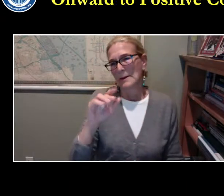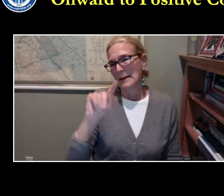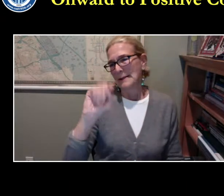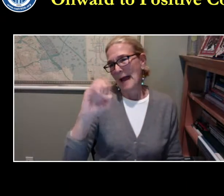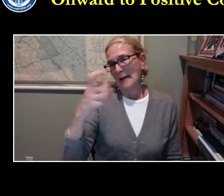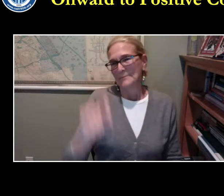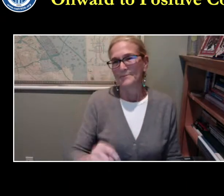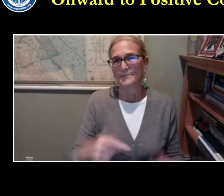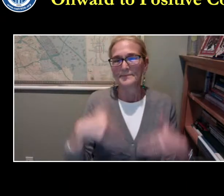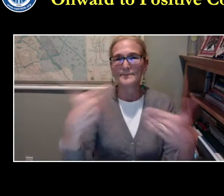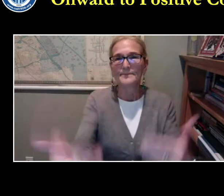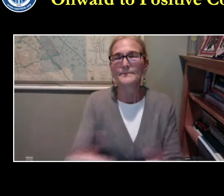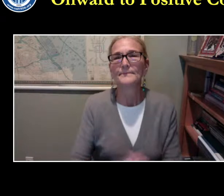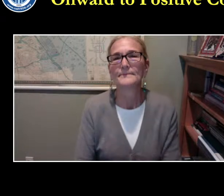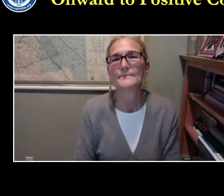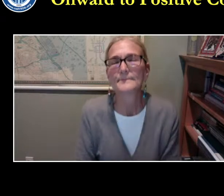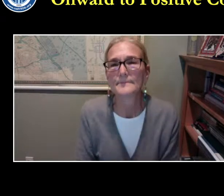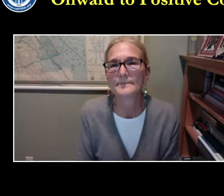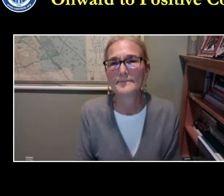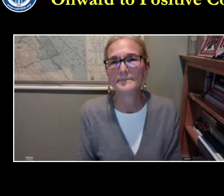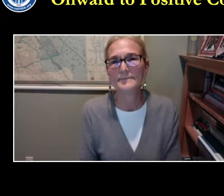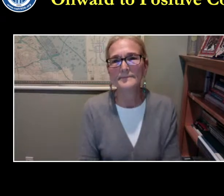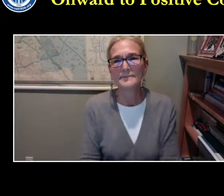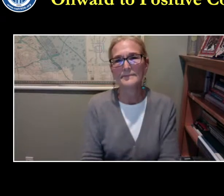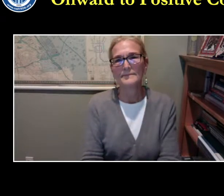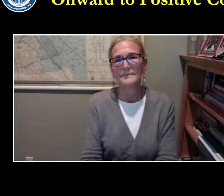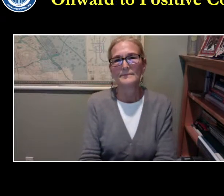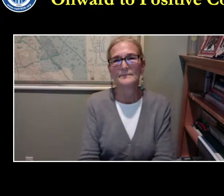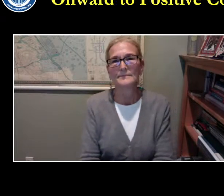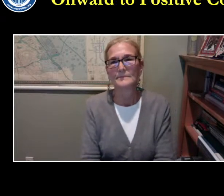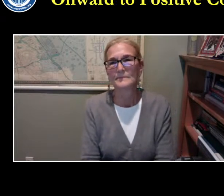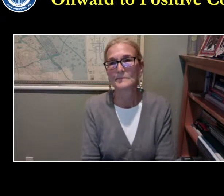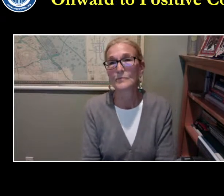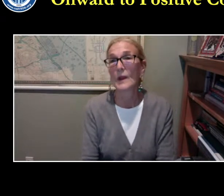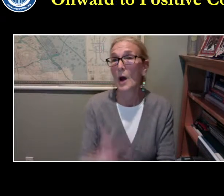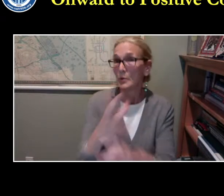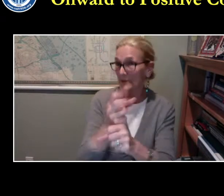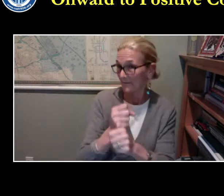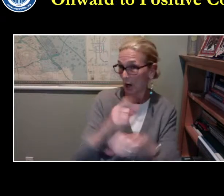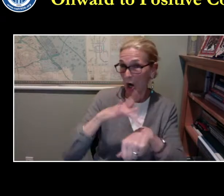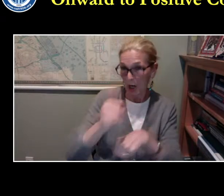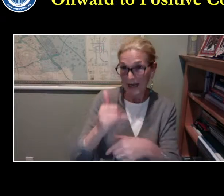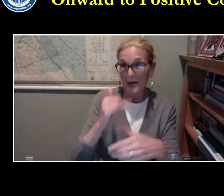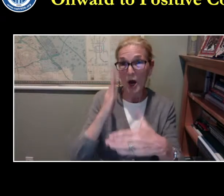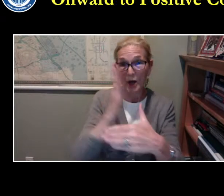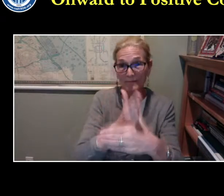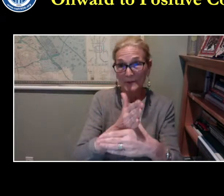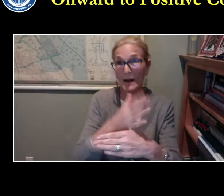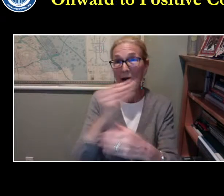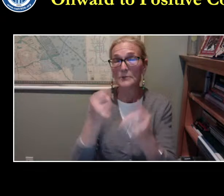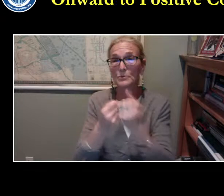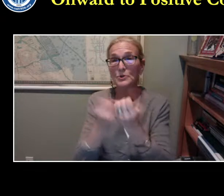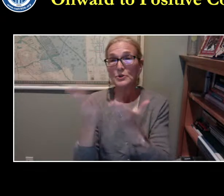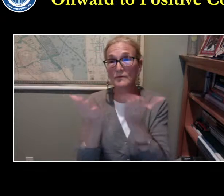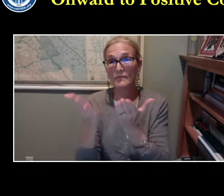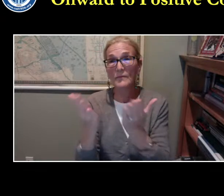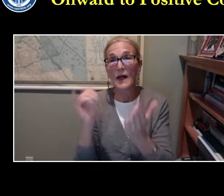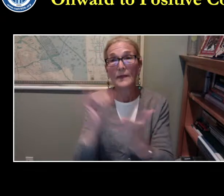Whereas Lead K Family Services really shows through their text what their emphasis